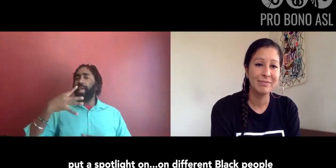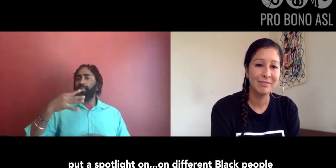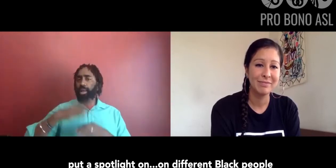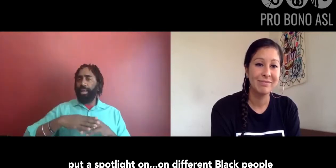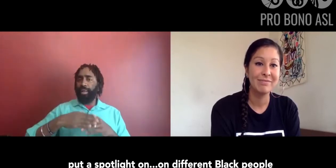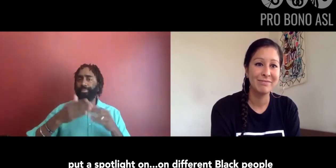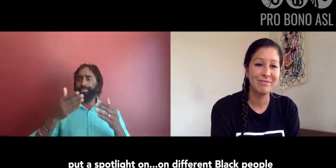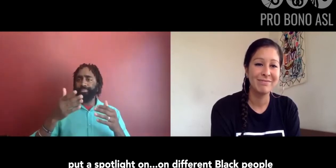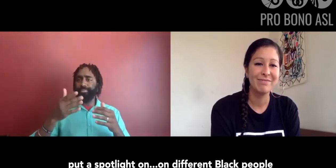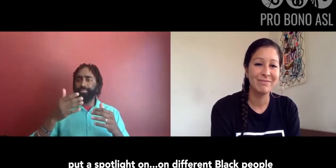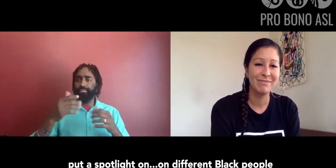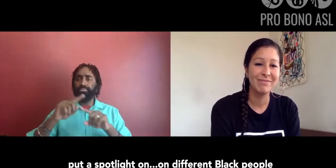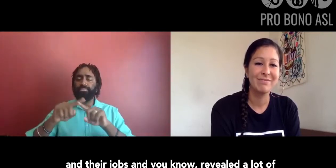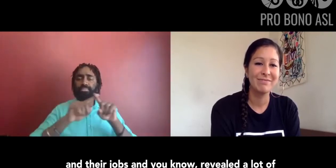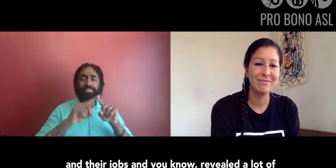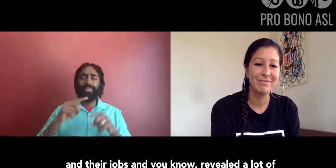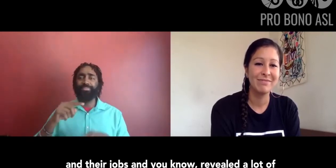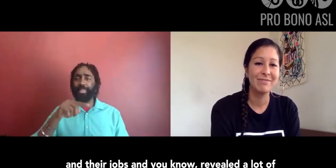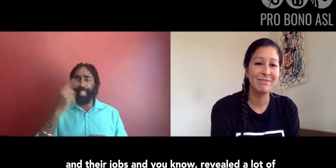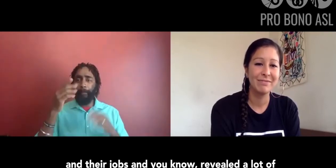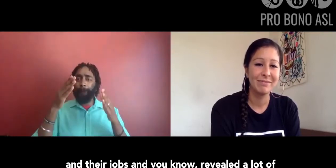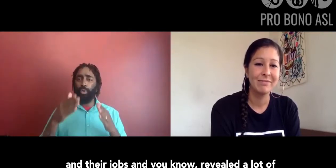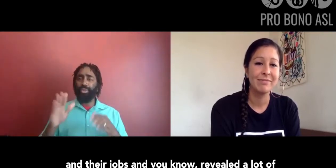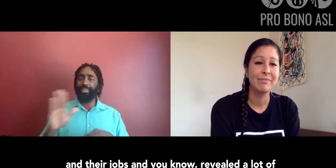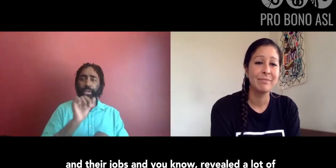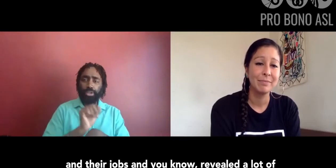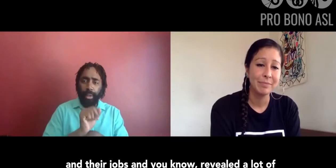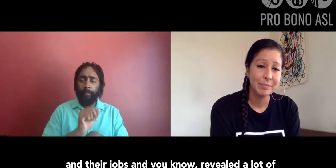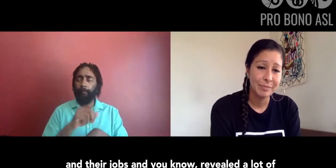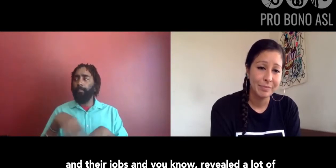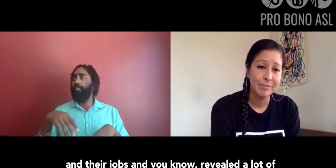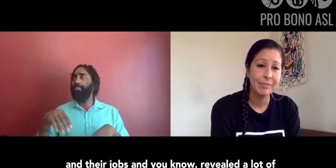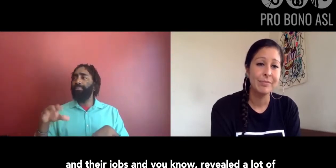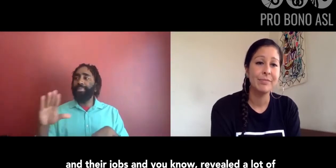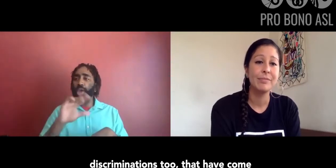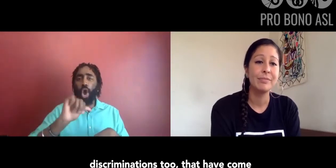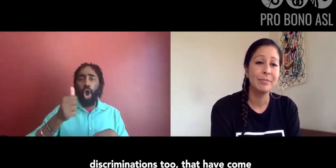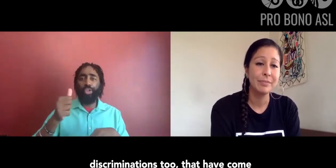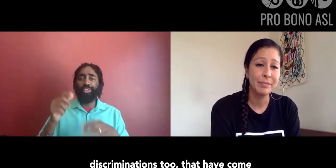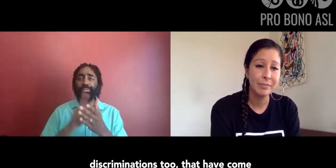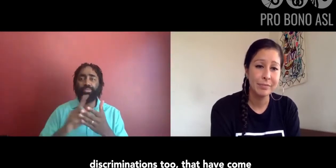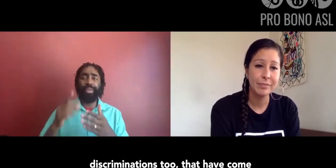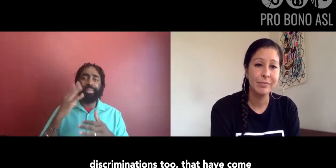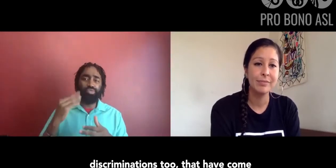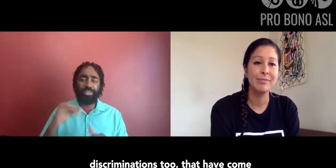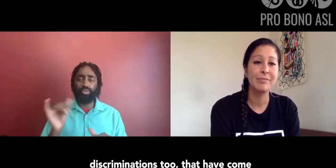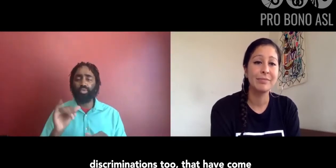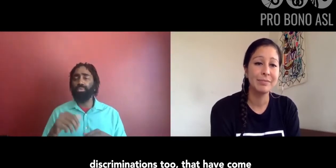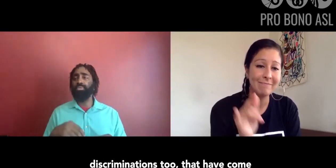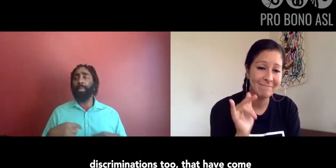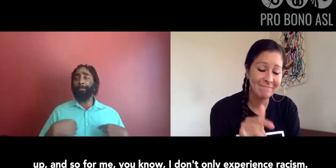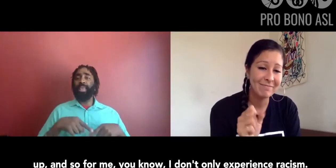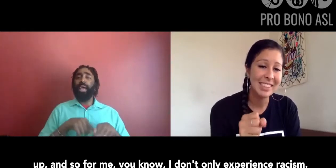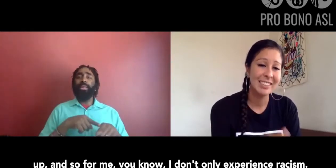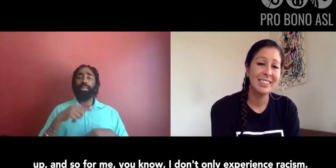different Black people and their jobs, and revealed a lot of discriminations too that